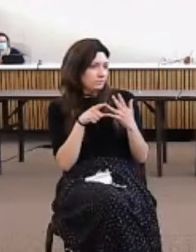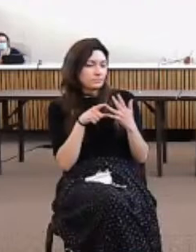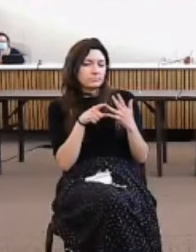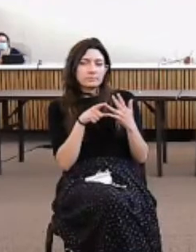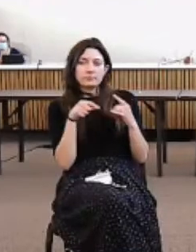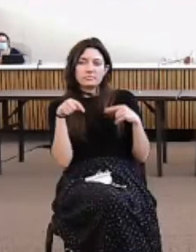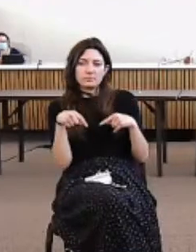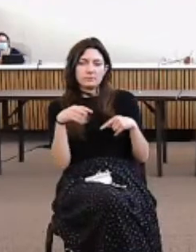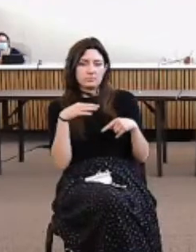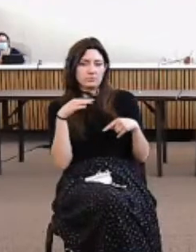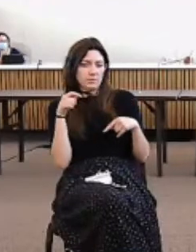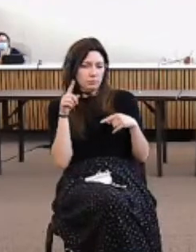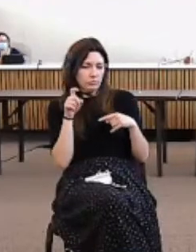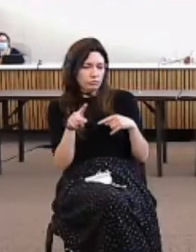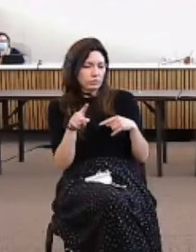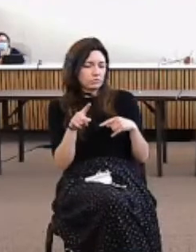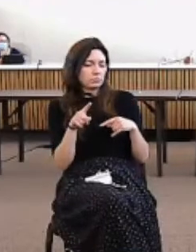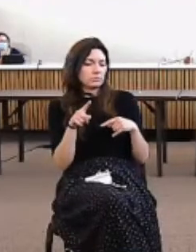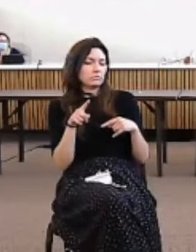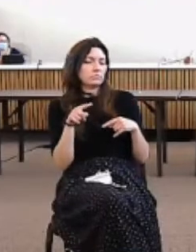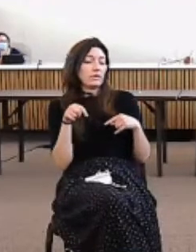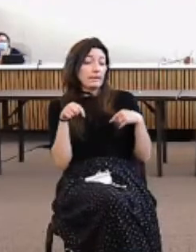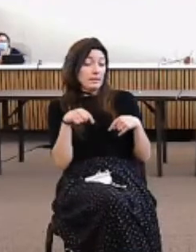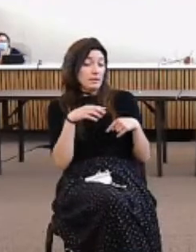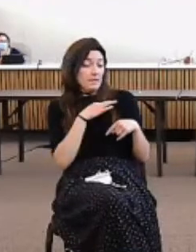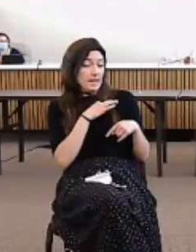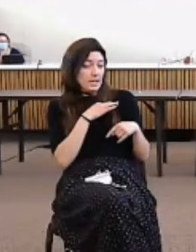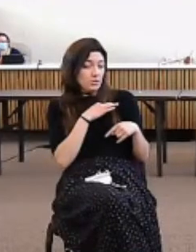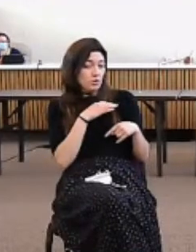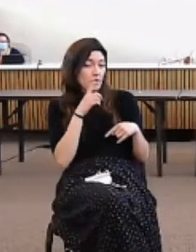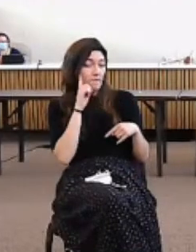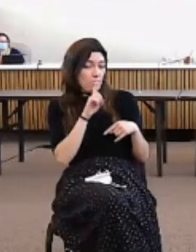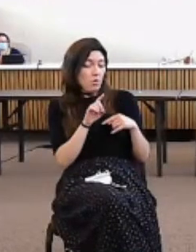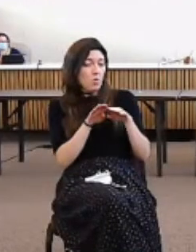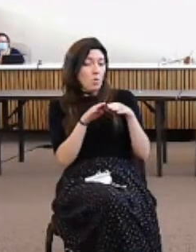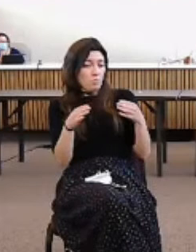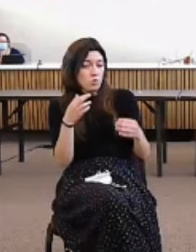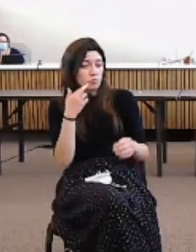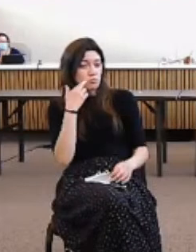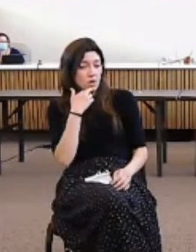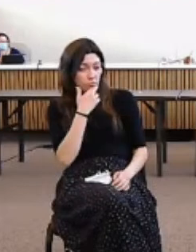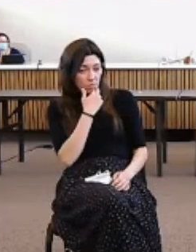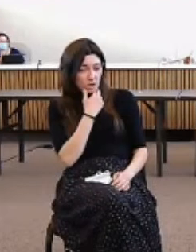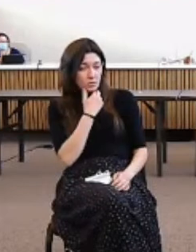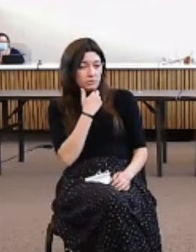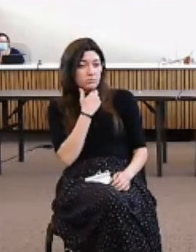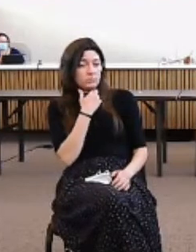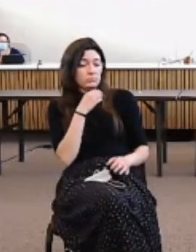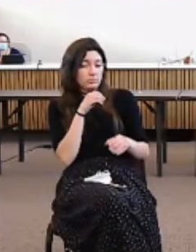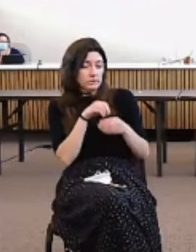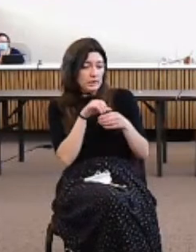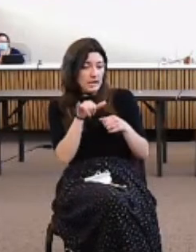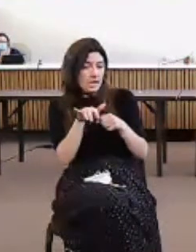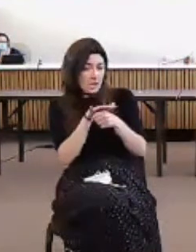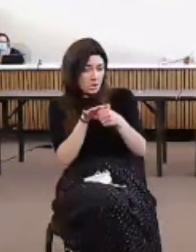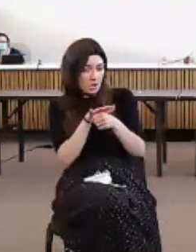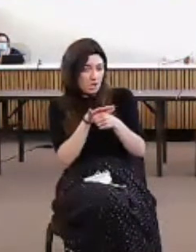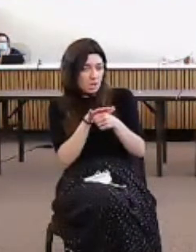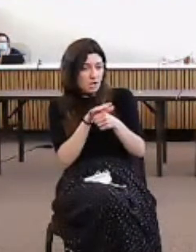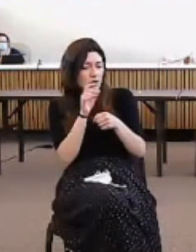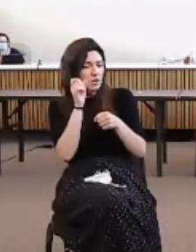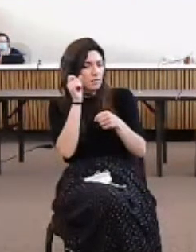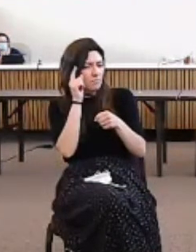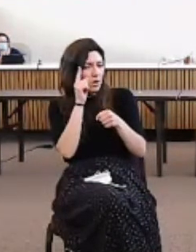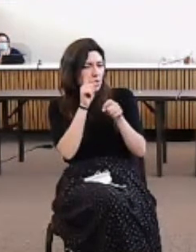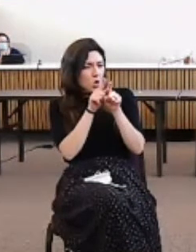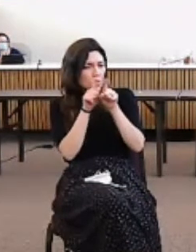is an application for to have a restaurant in this particular area, but also a